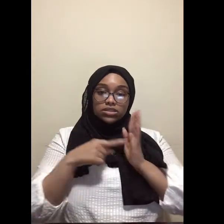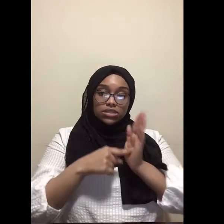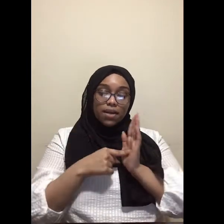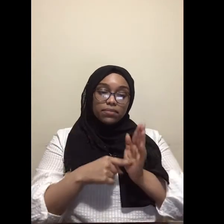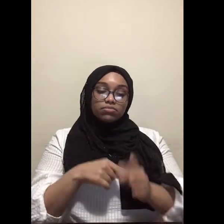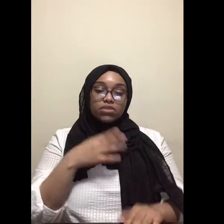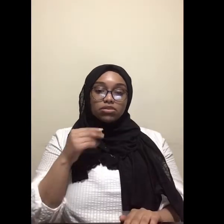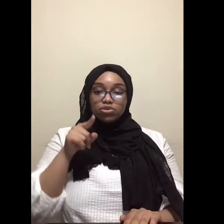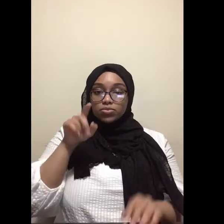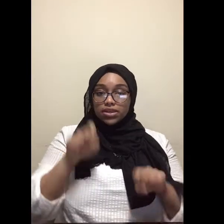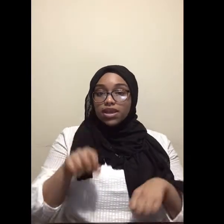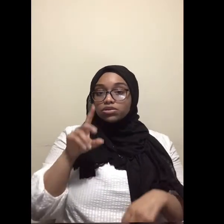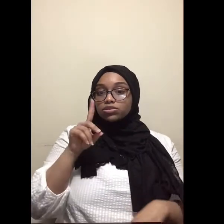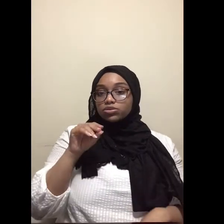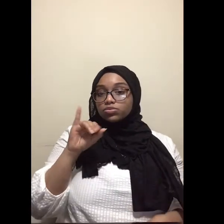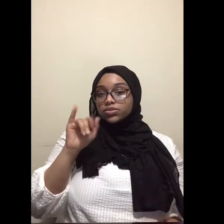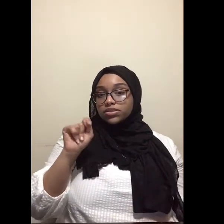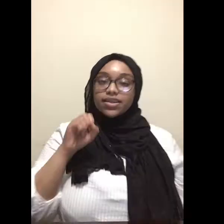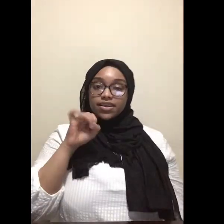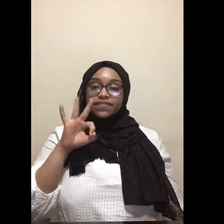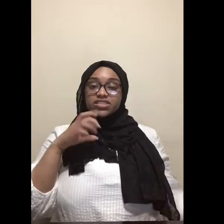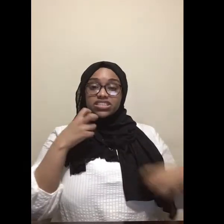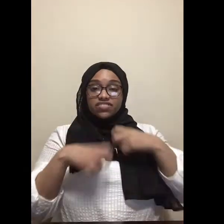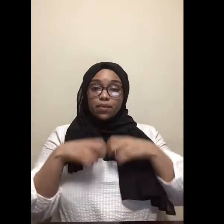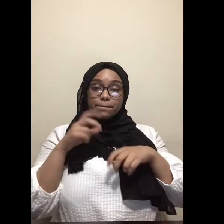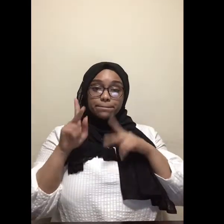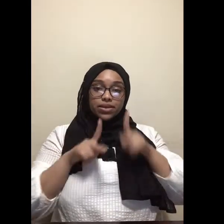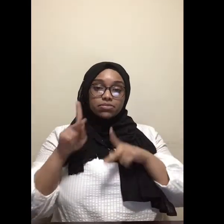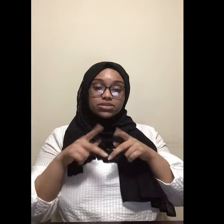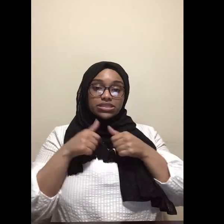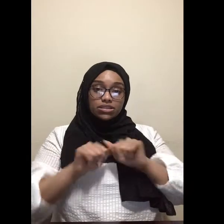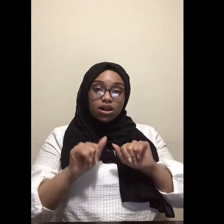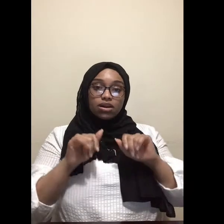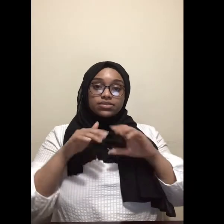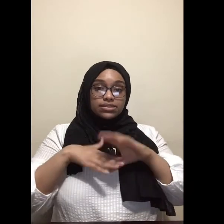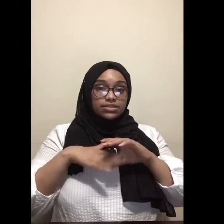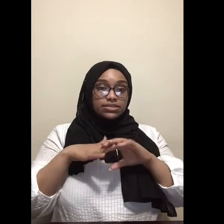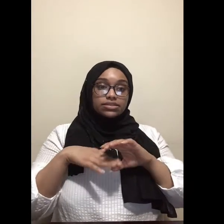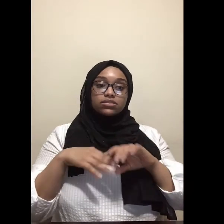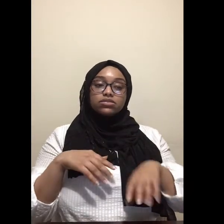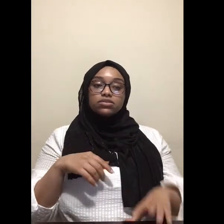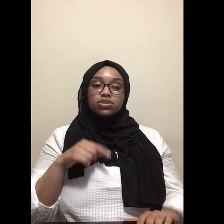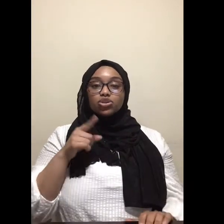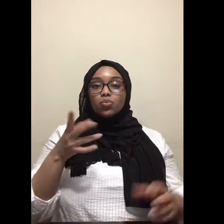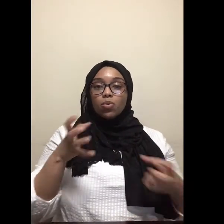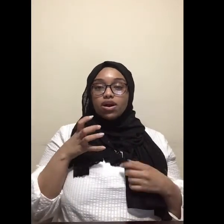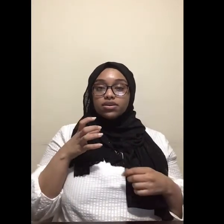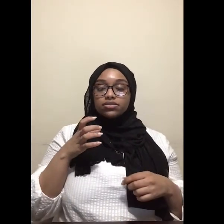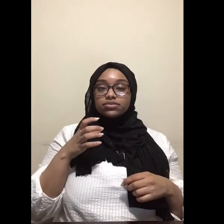feedback. The 3 minutes is up that we all agreed to at the beginning of the meeting. If we have more